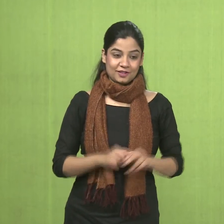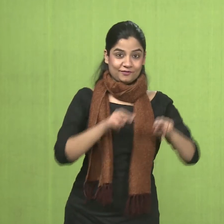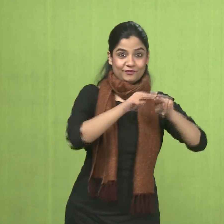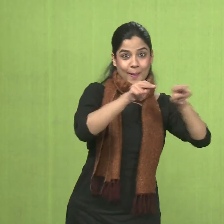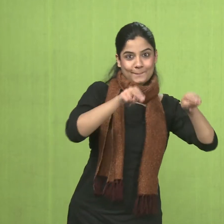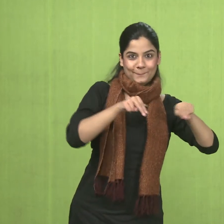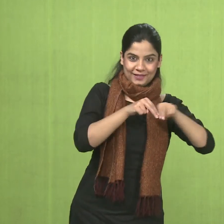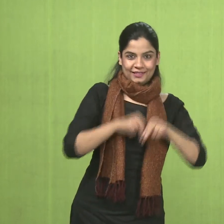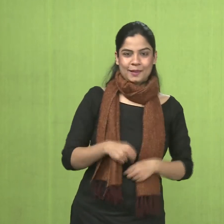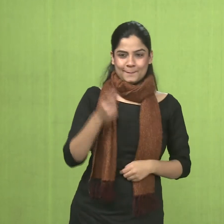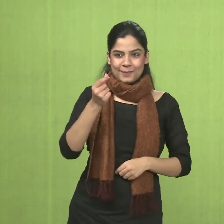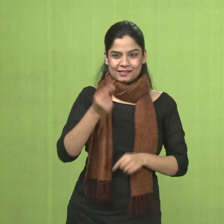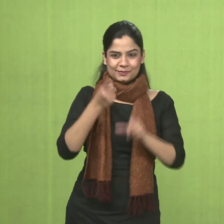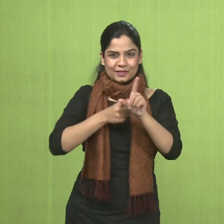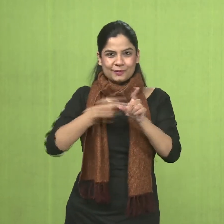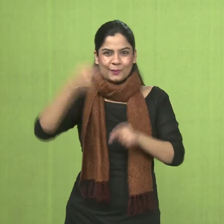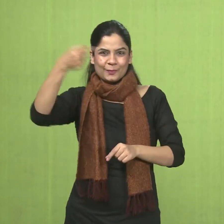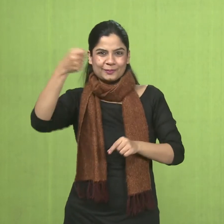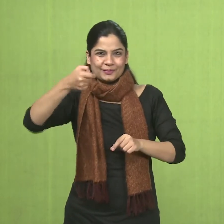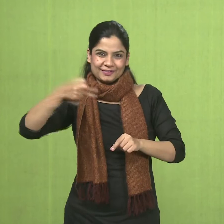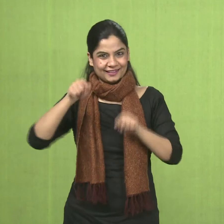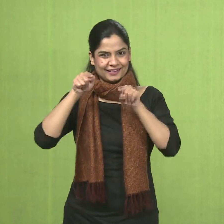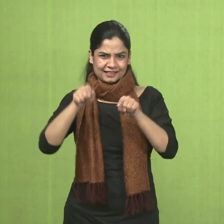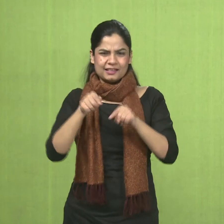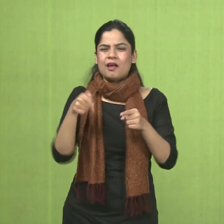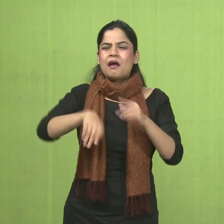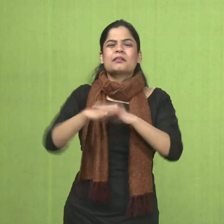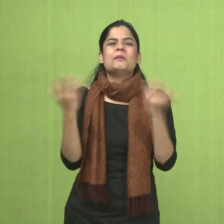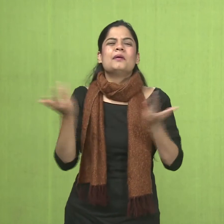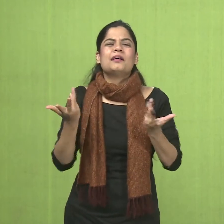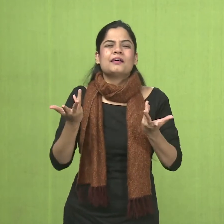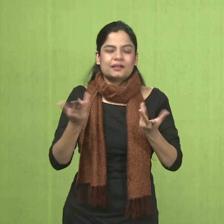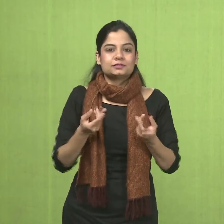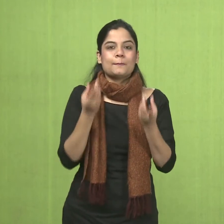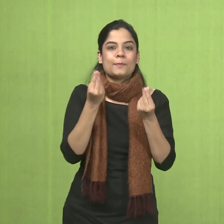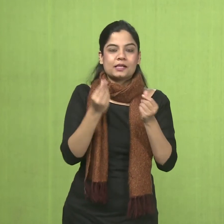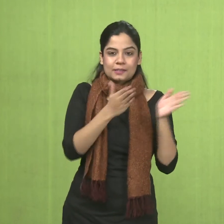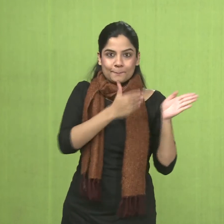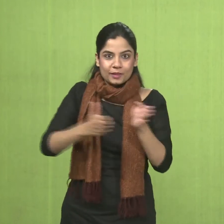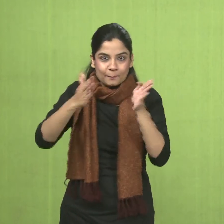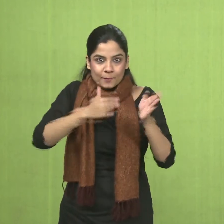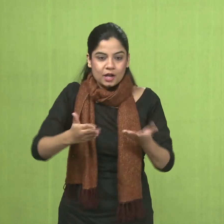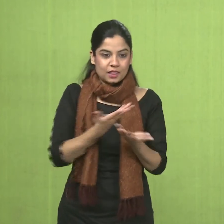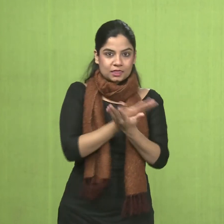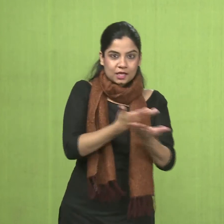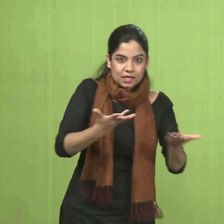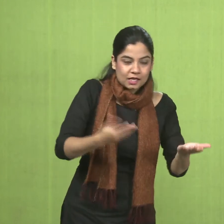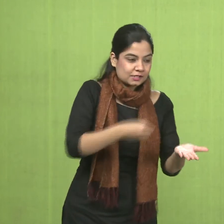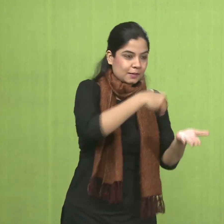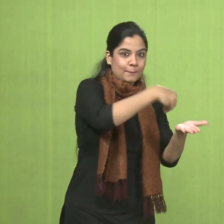yearly? Family income comprises of money, goods and services that are available to the family to fulfill needs and